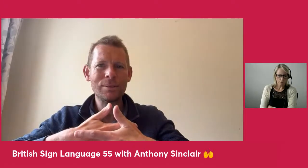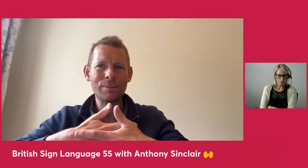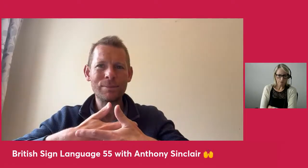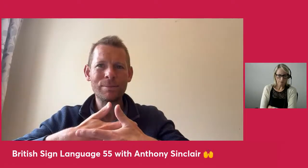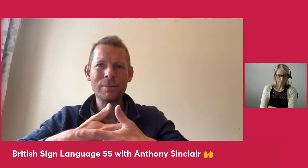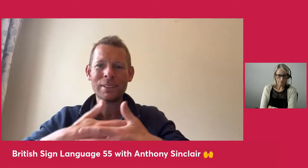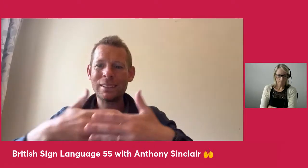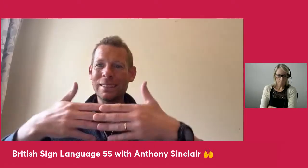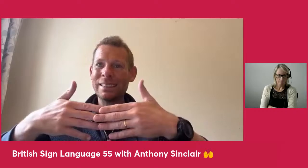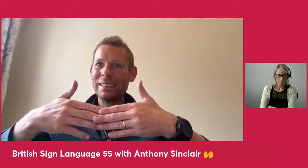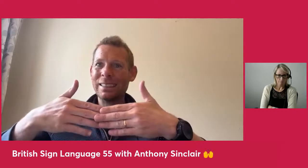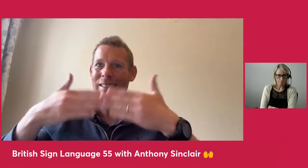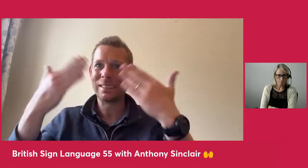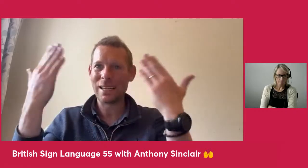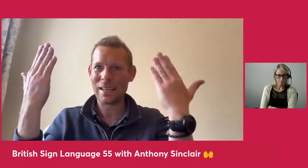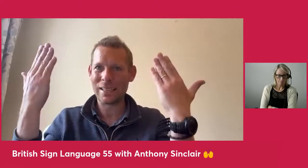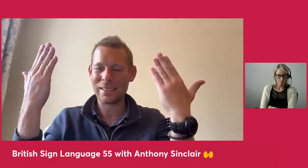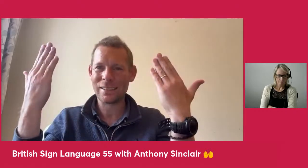confused,